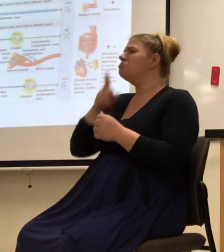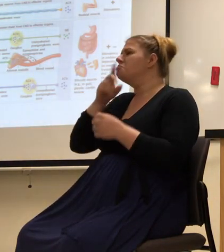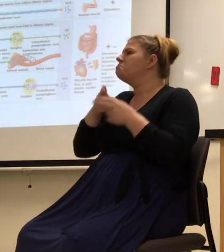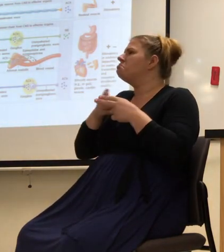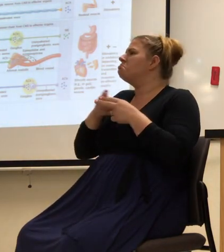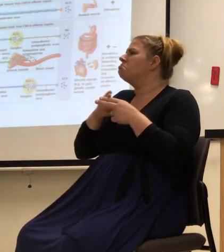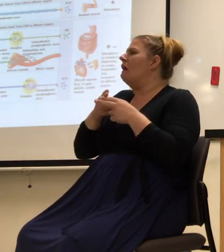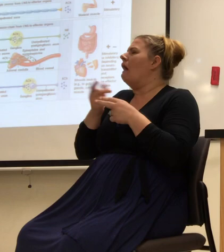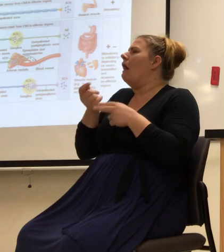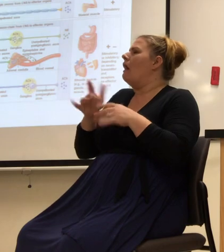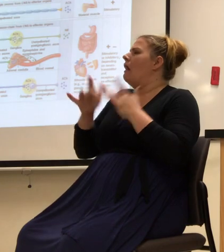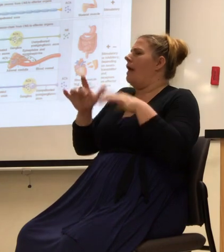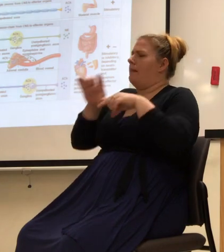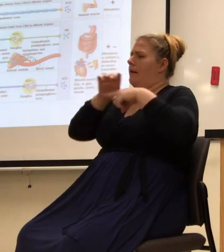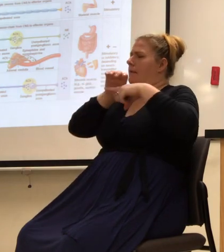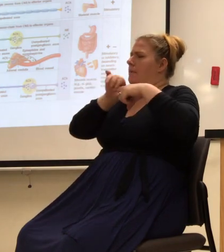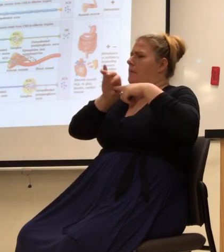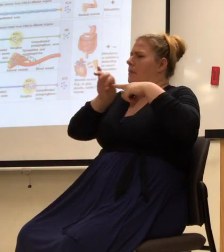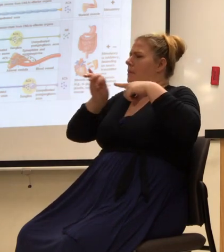lightly myelinated.